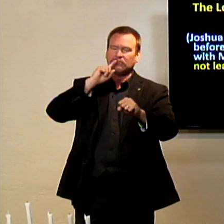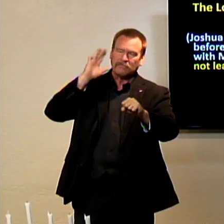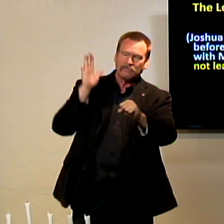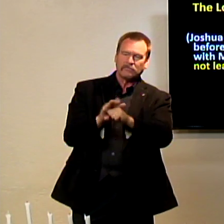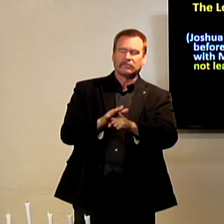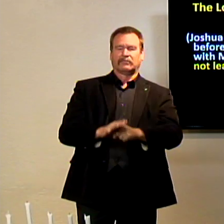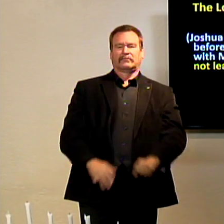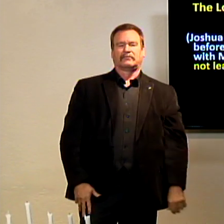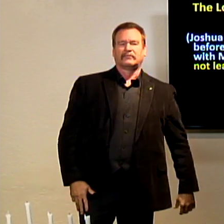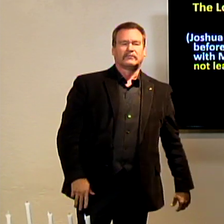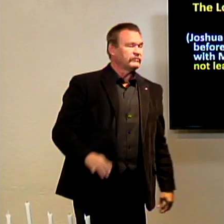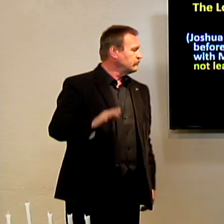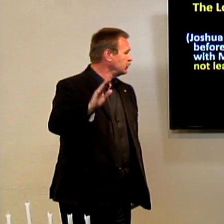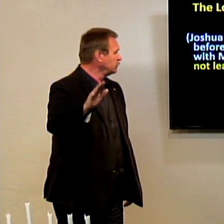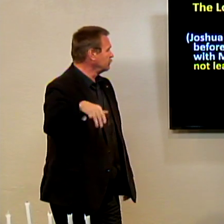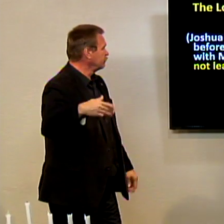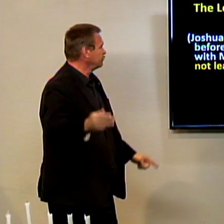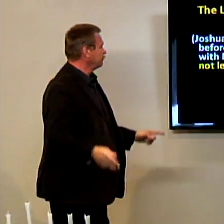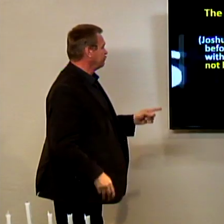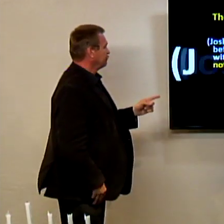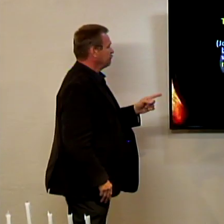you take, I promise I will give it to you.